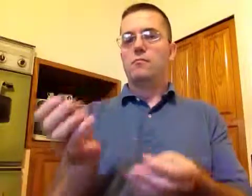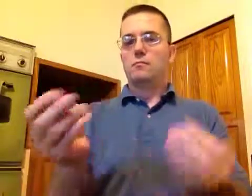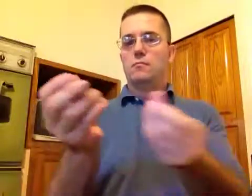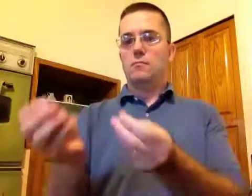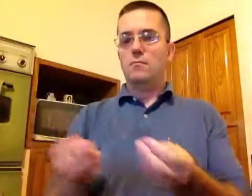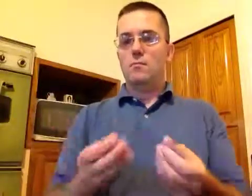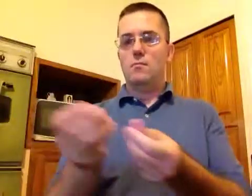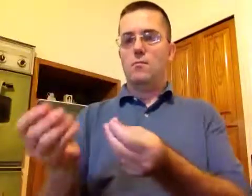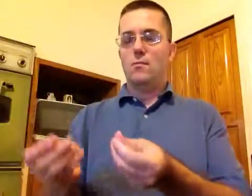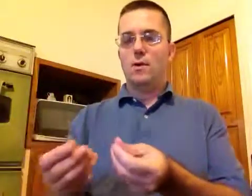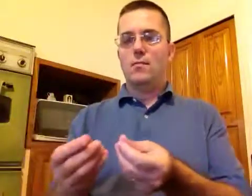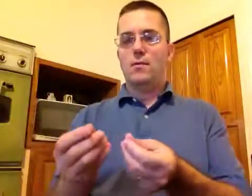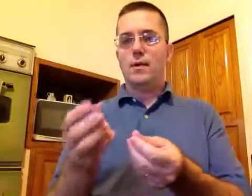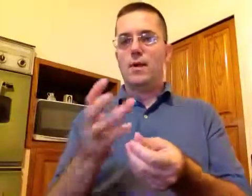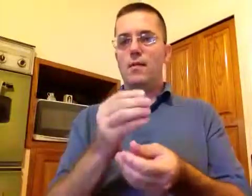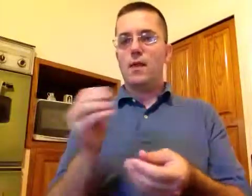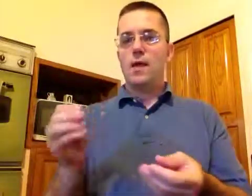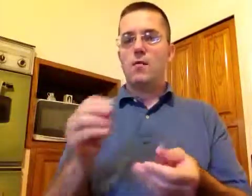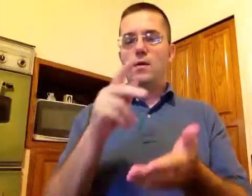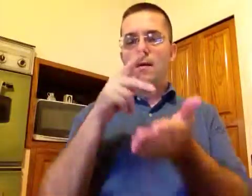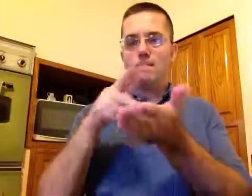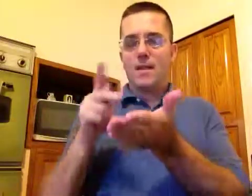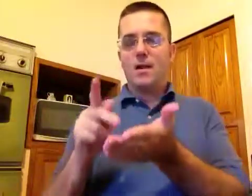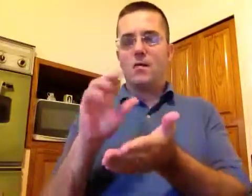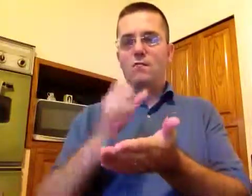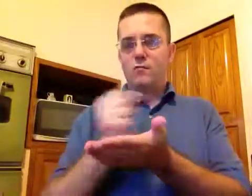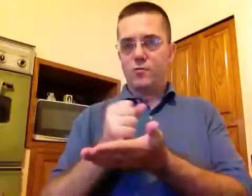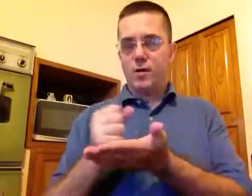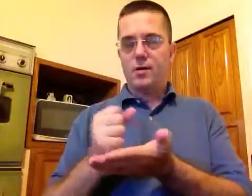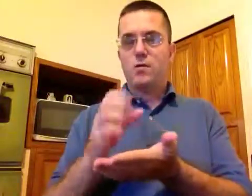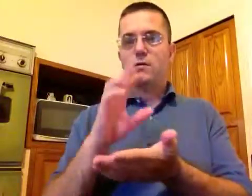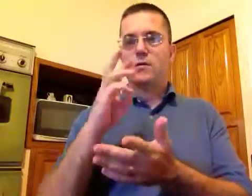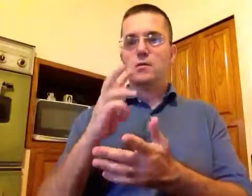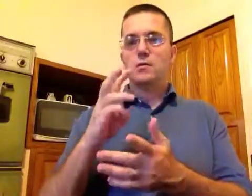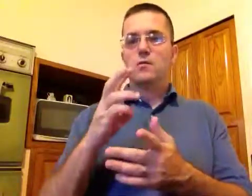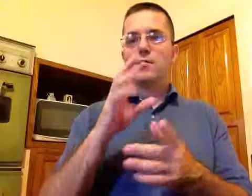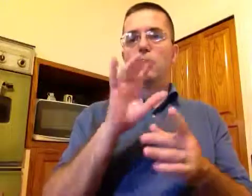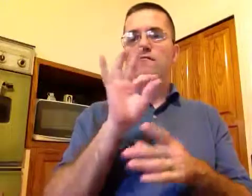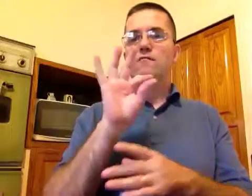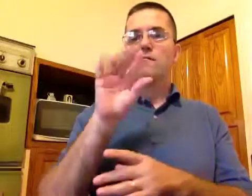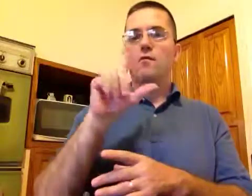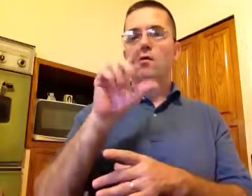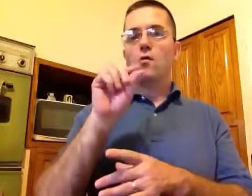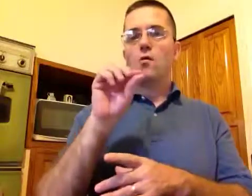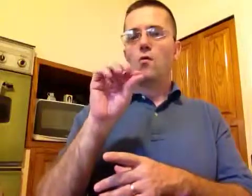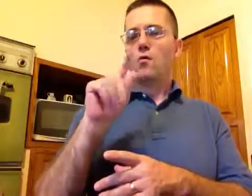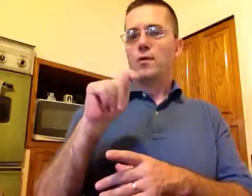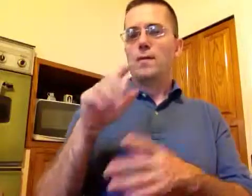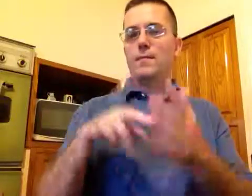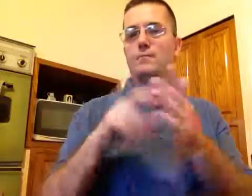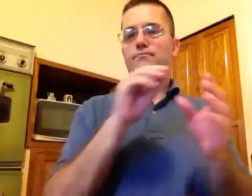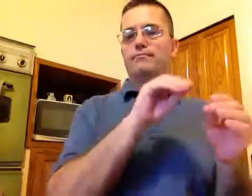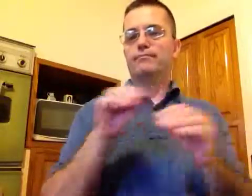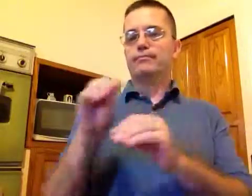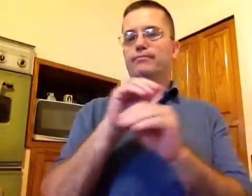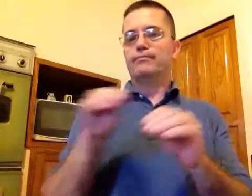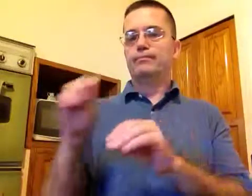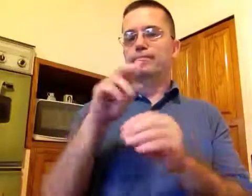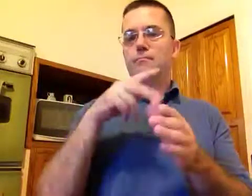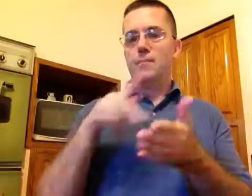credit cards and just floated the money for the 6 months to a year. And it was just a wonderful tool, and it was a jumping, it was